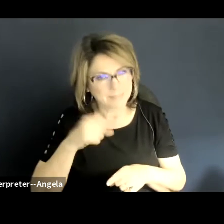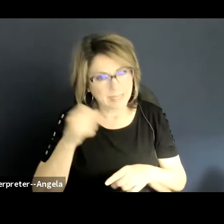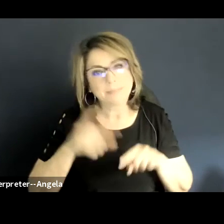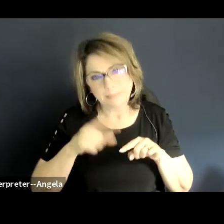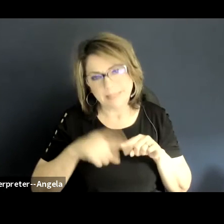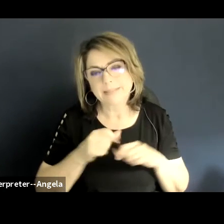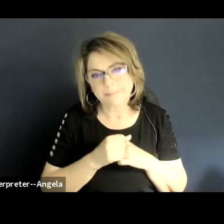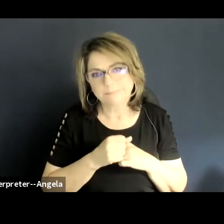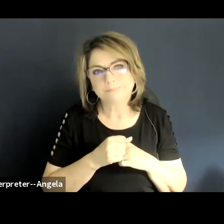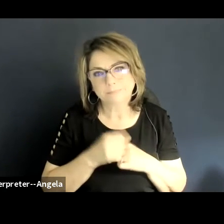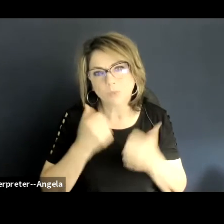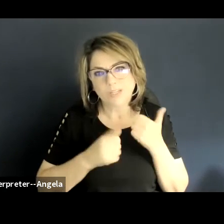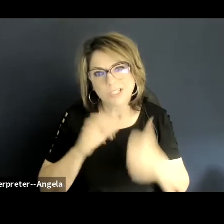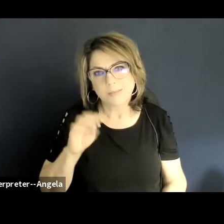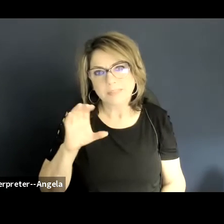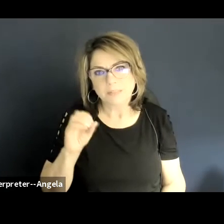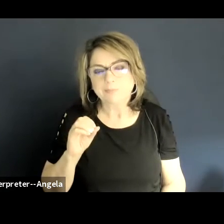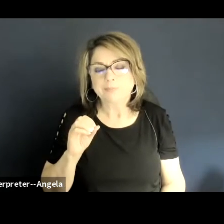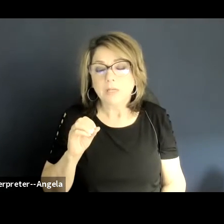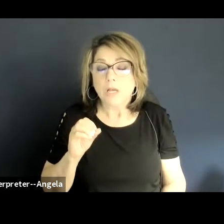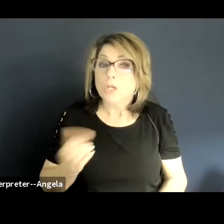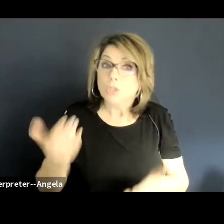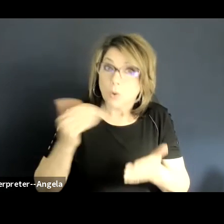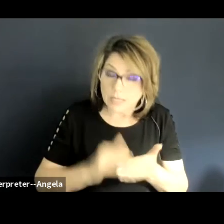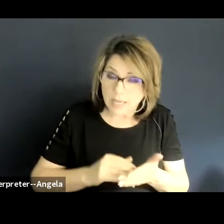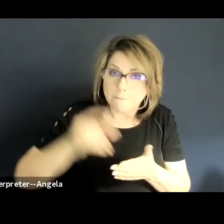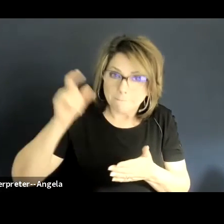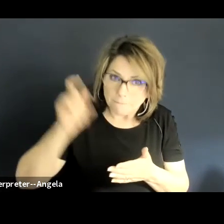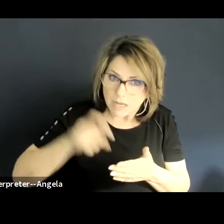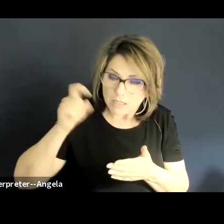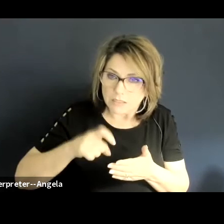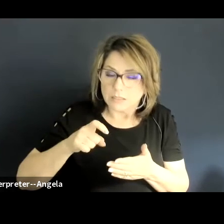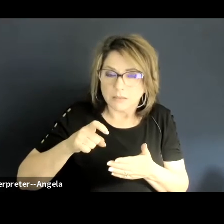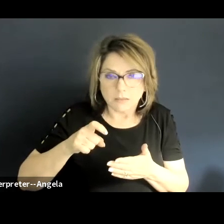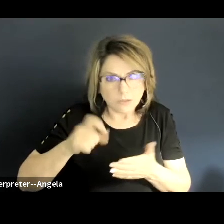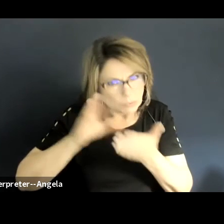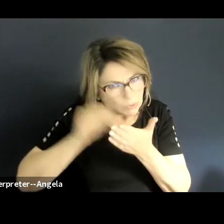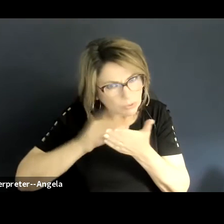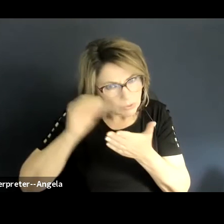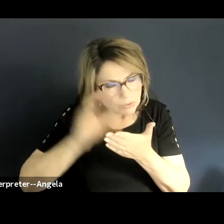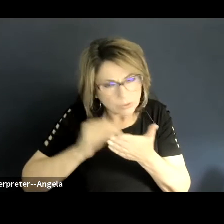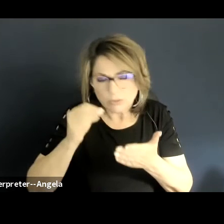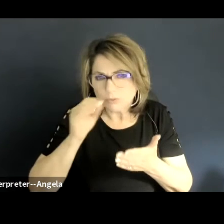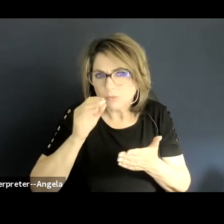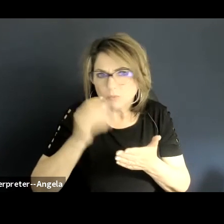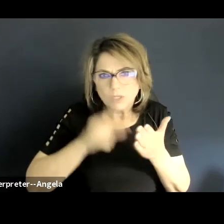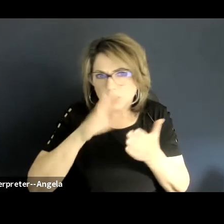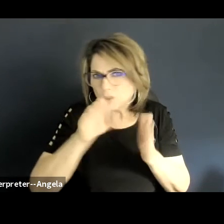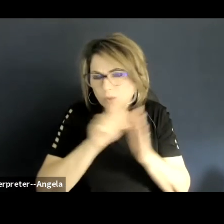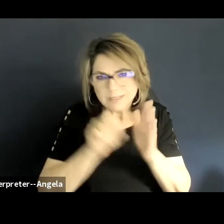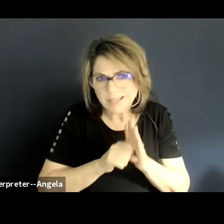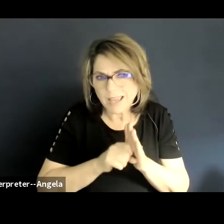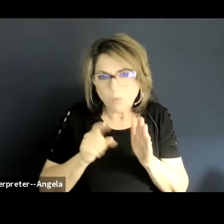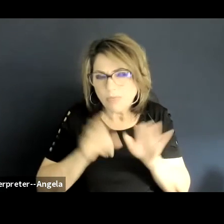does. So again, you got to become educated on what your state is doing, where